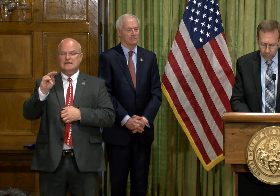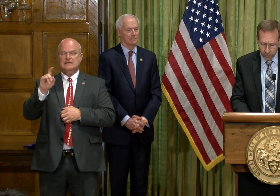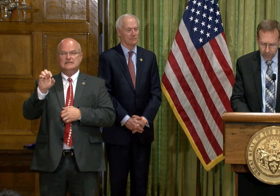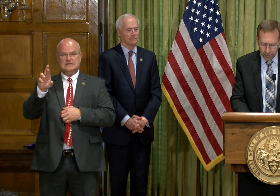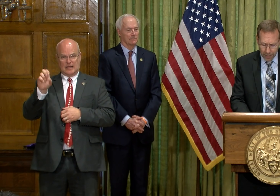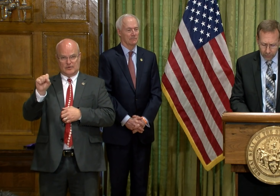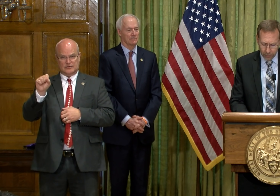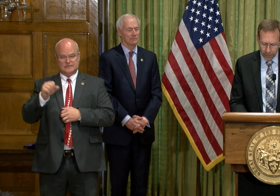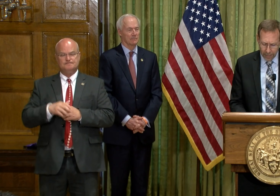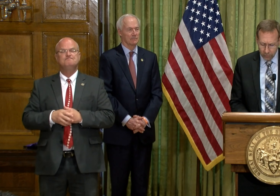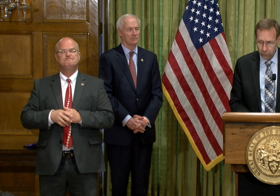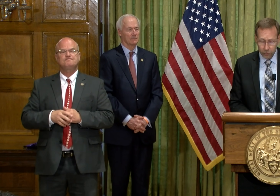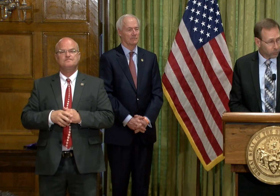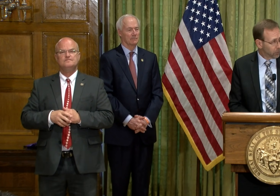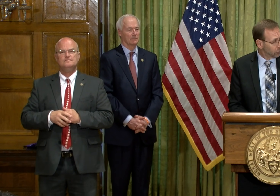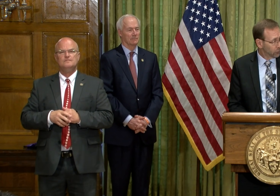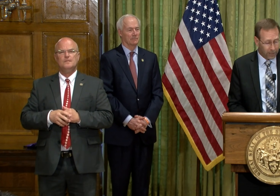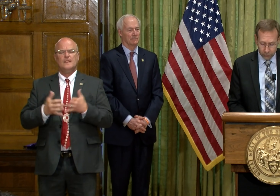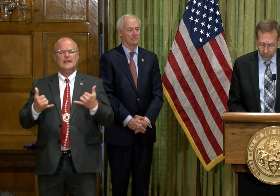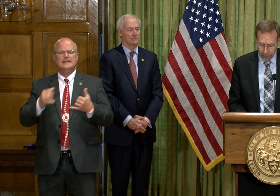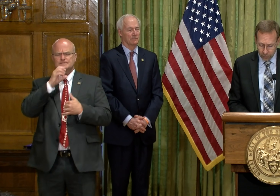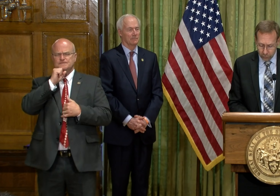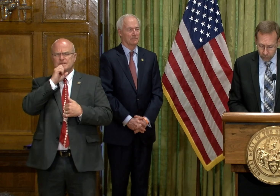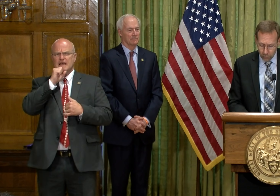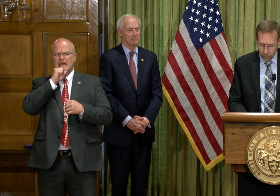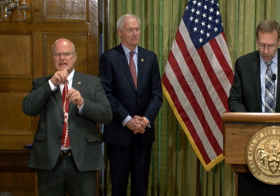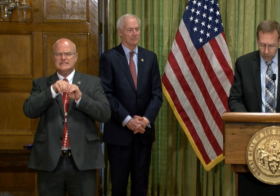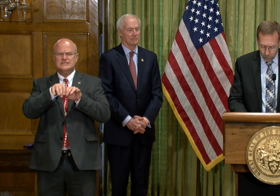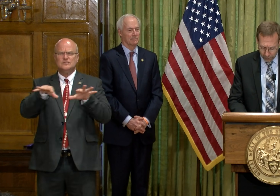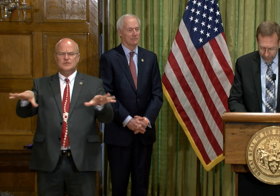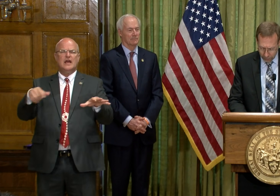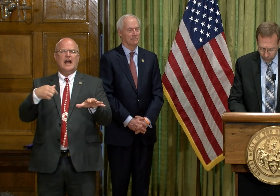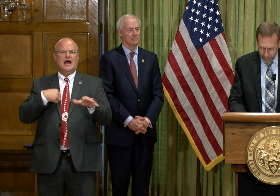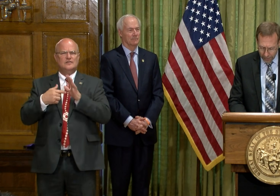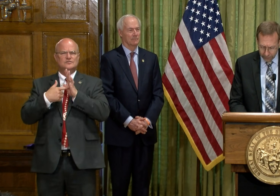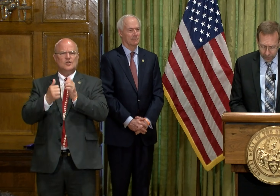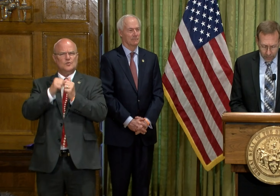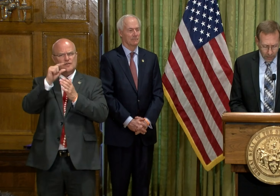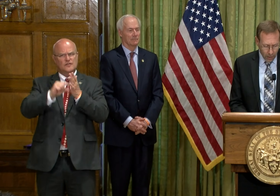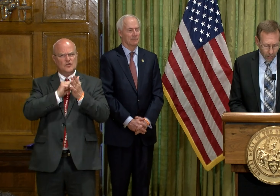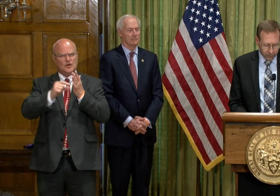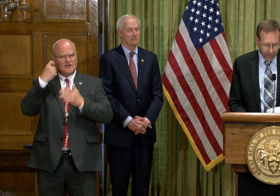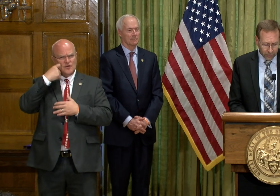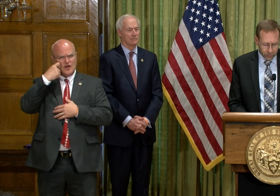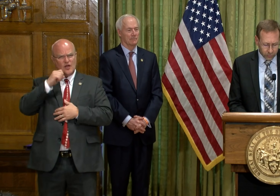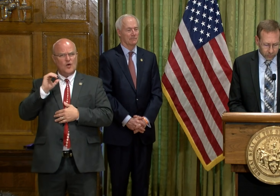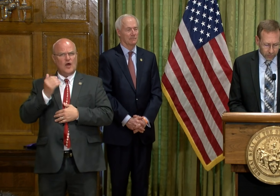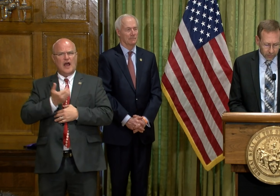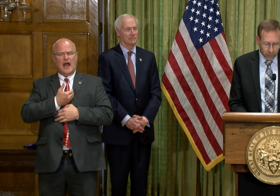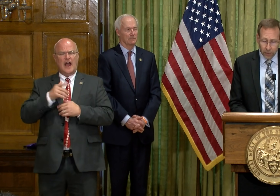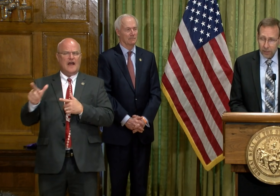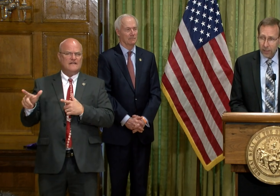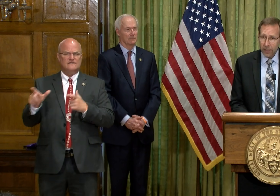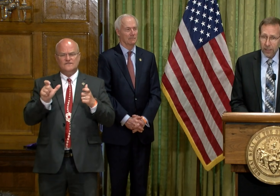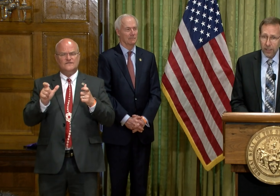I want to talk a little bit about age distribution. As the governor showed with that graph, our